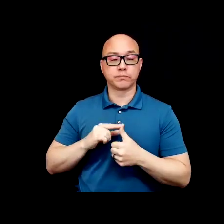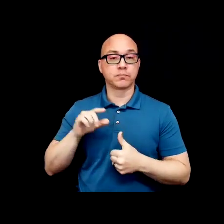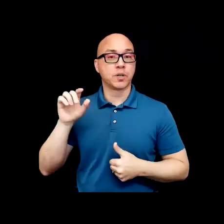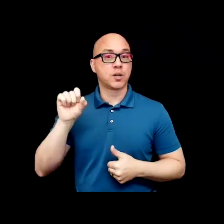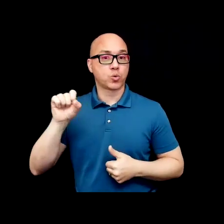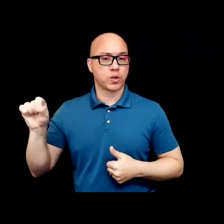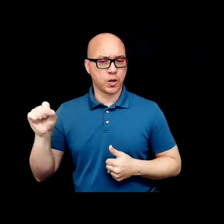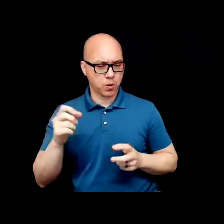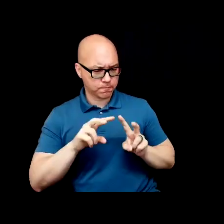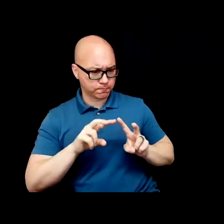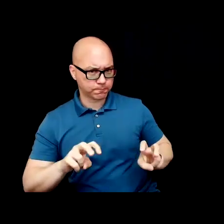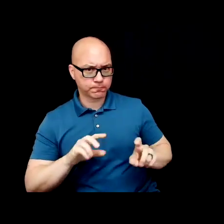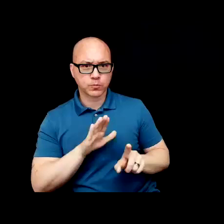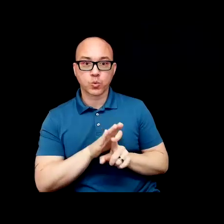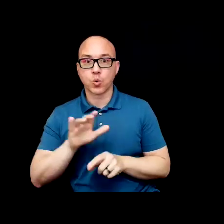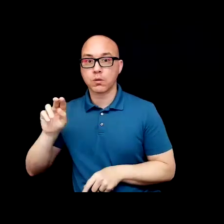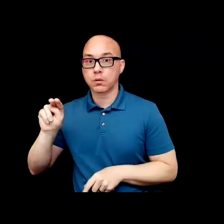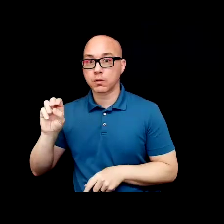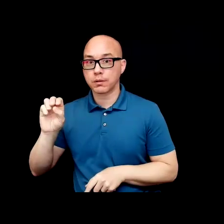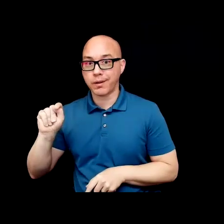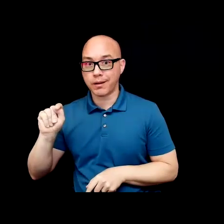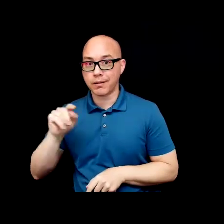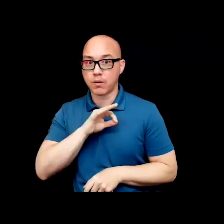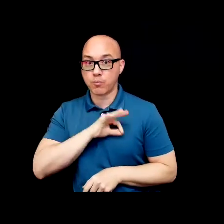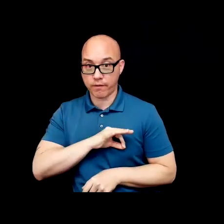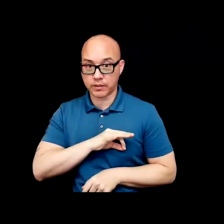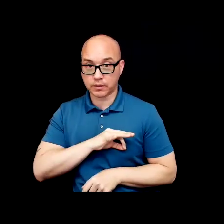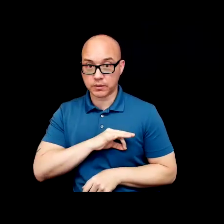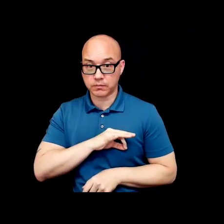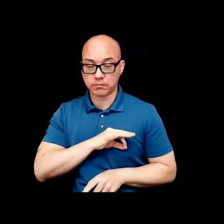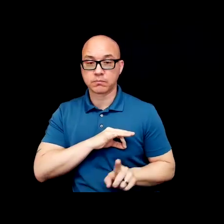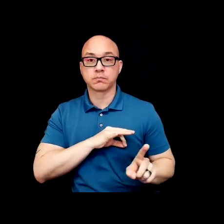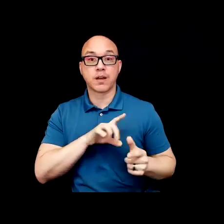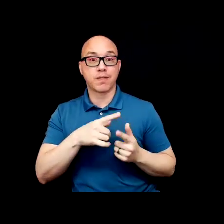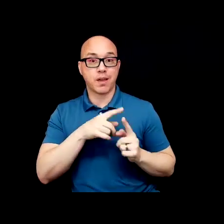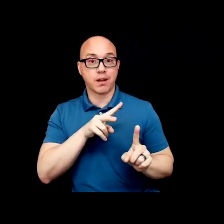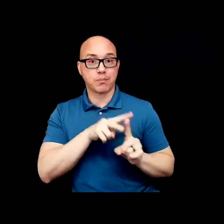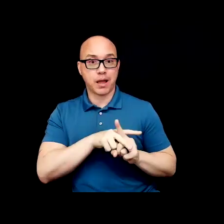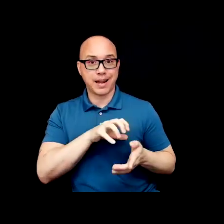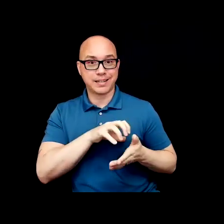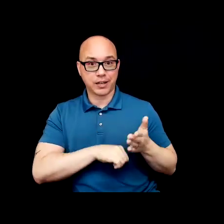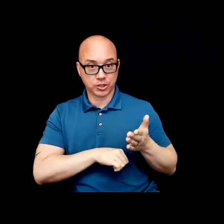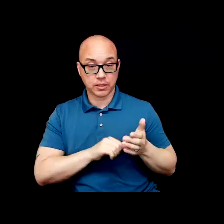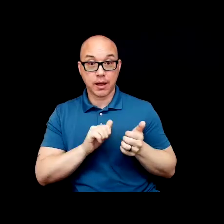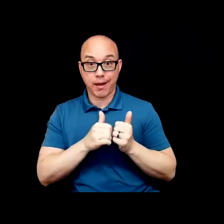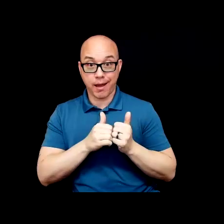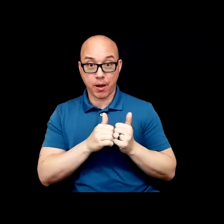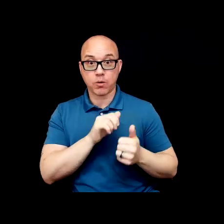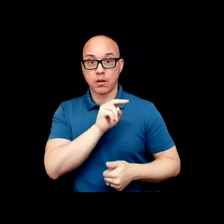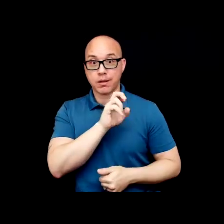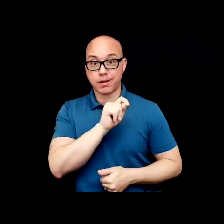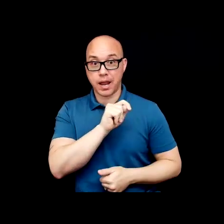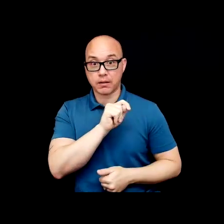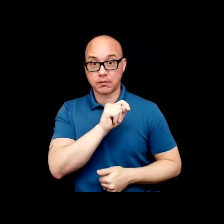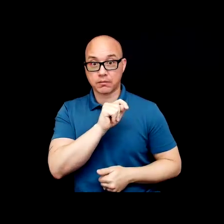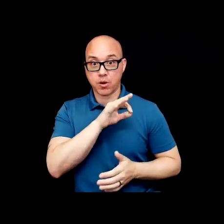net profits, and then they'll apply a deduction by taking the net profits and multiplying them